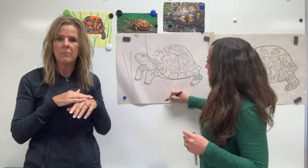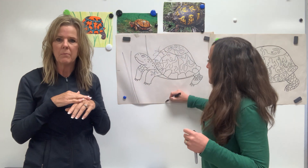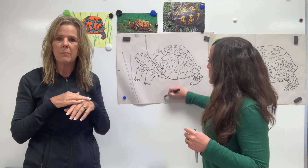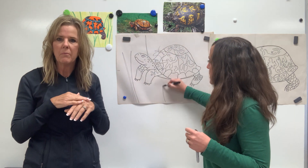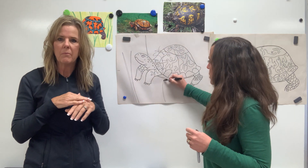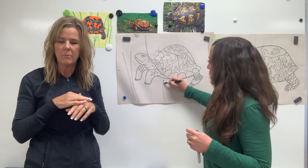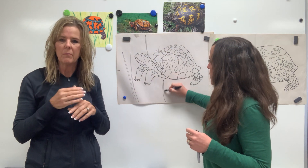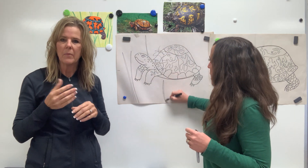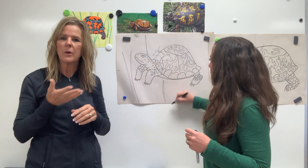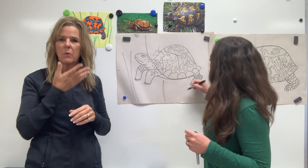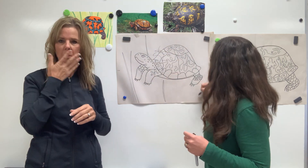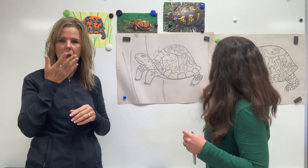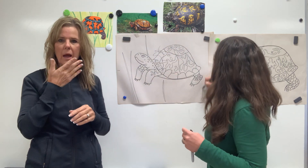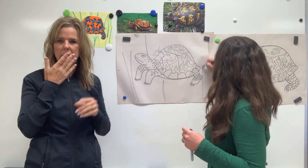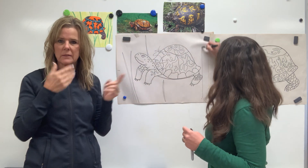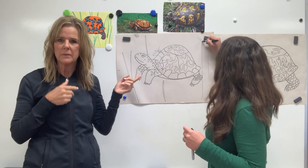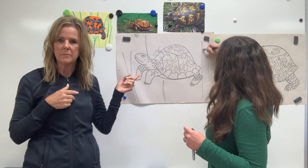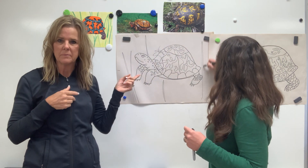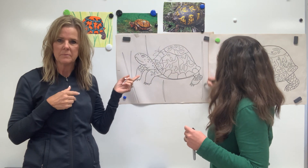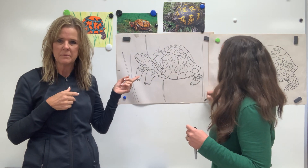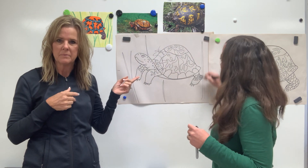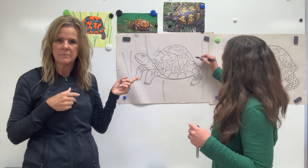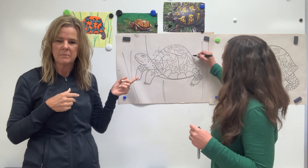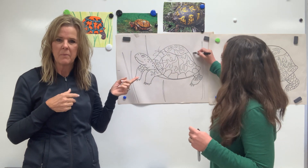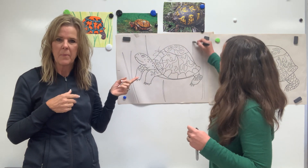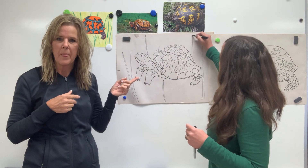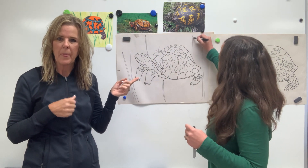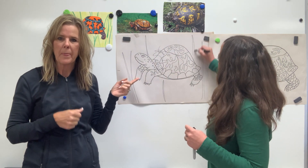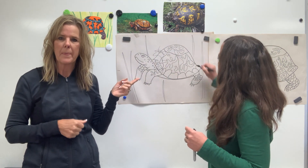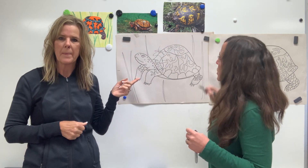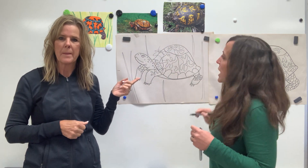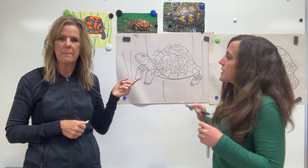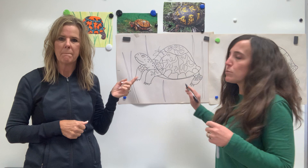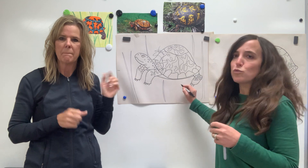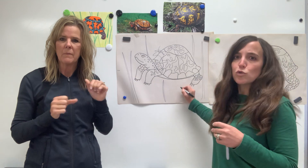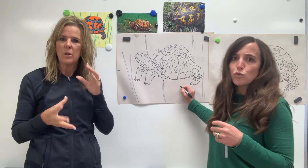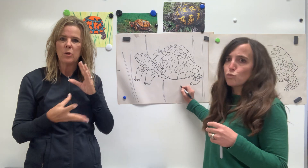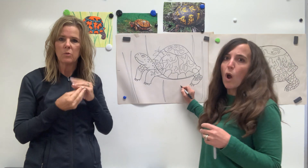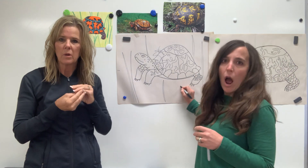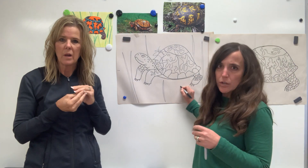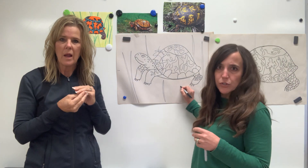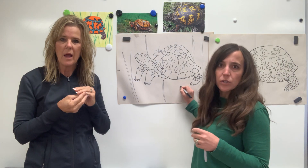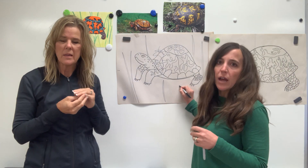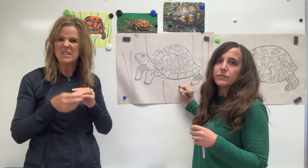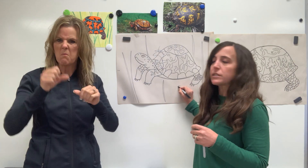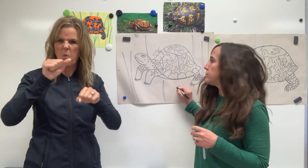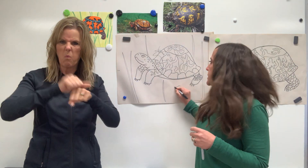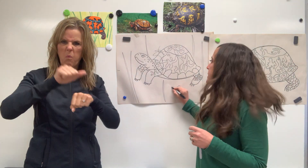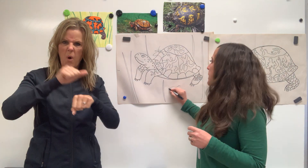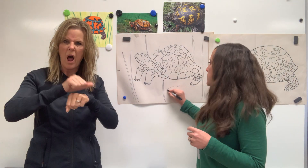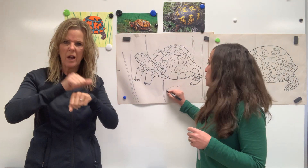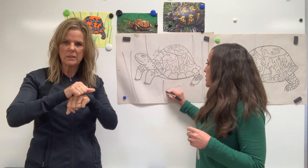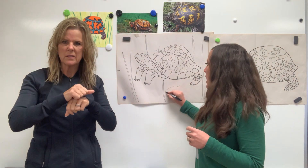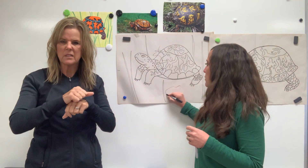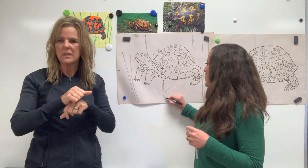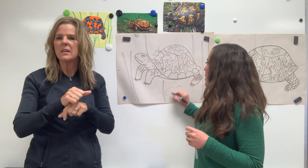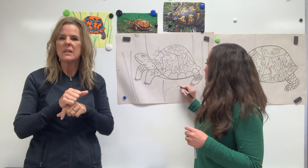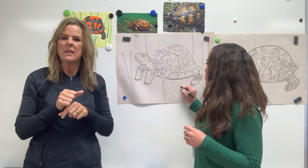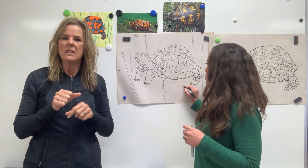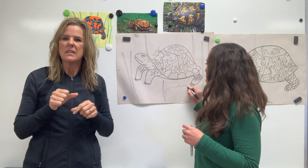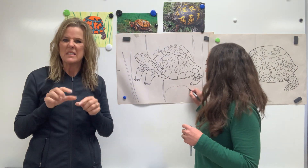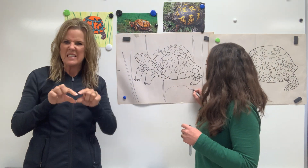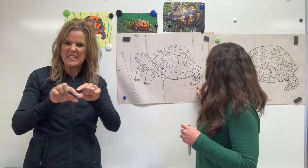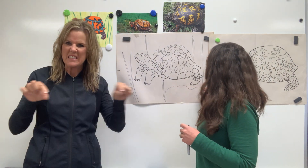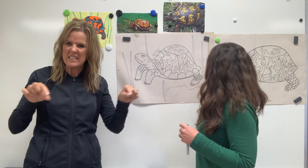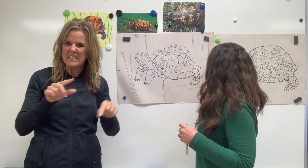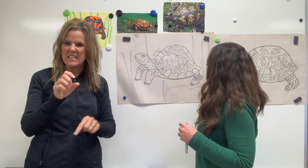tall grasses here and there all around him. You could add some rocks. You could add some sticks. You could add whatever